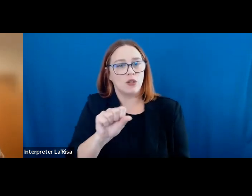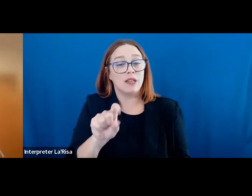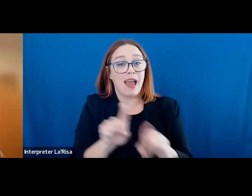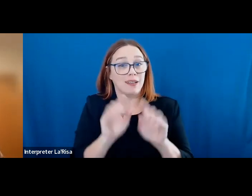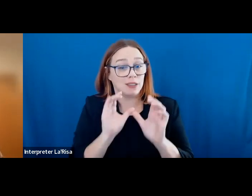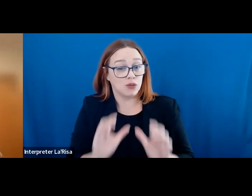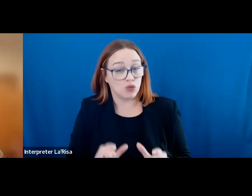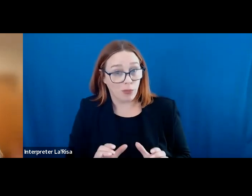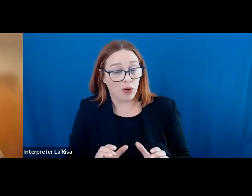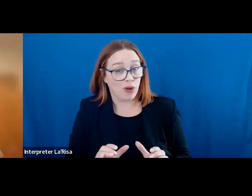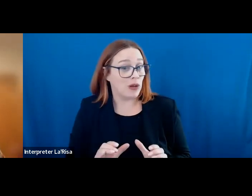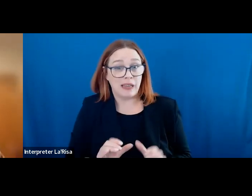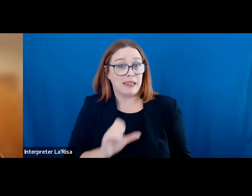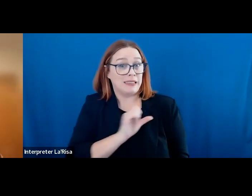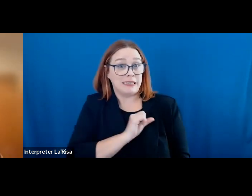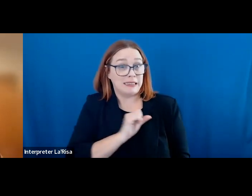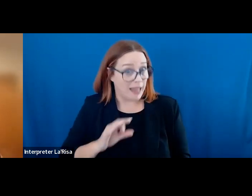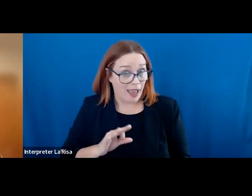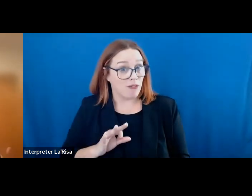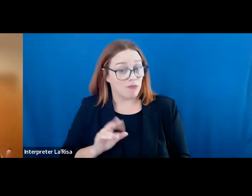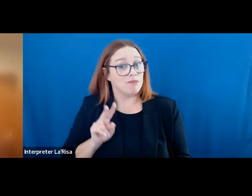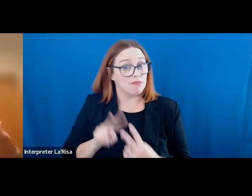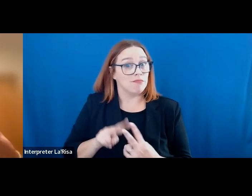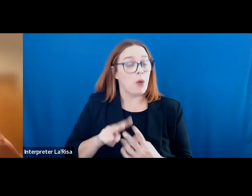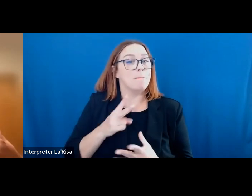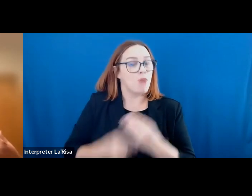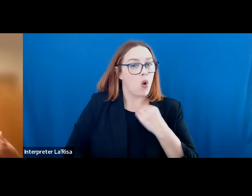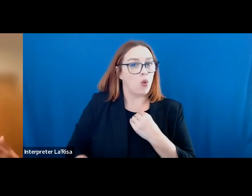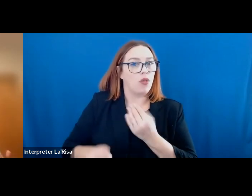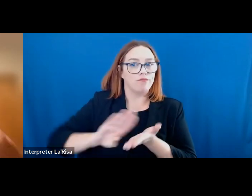staff. I know from, I